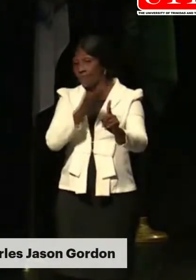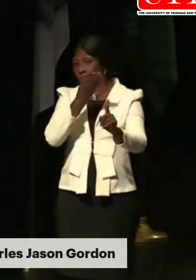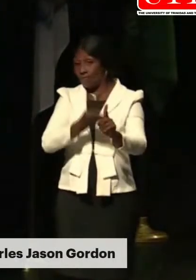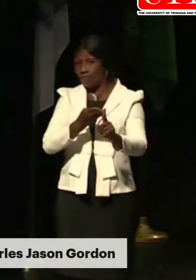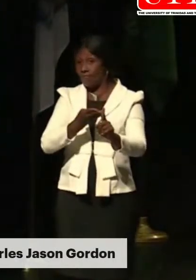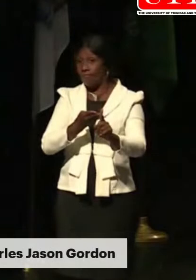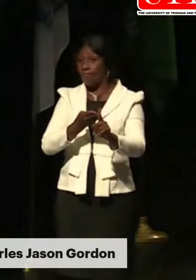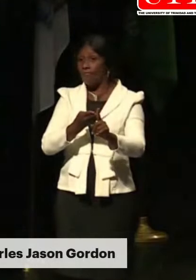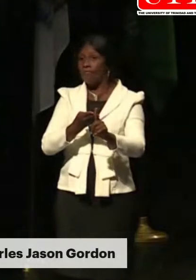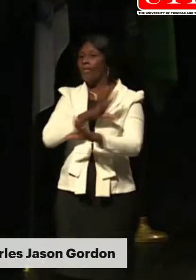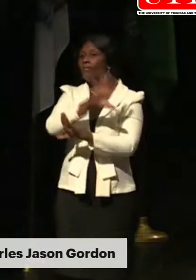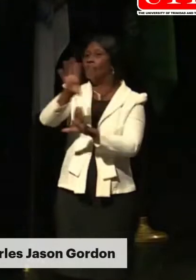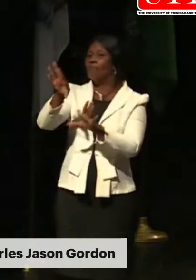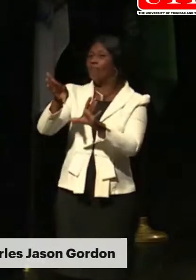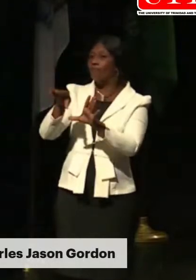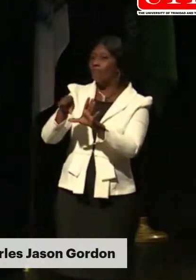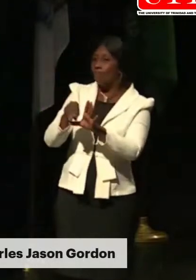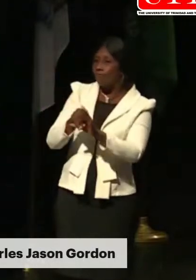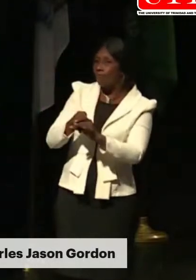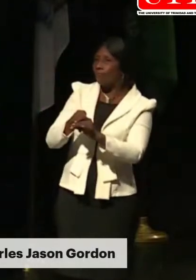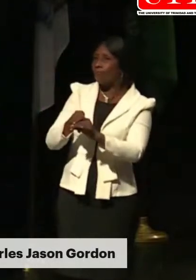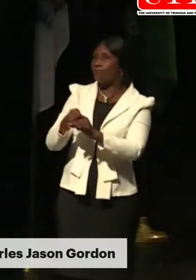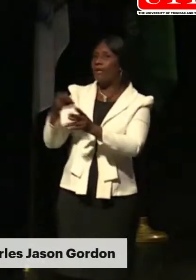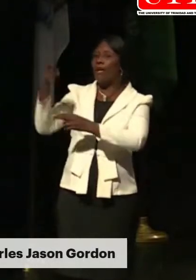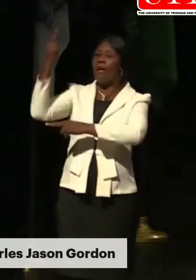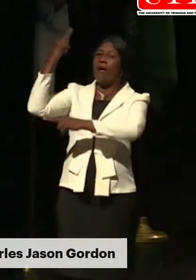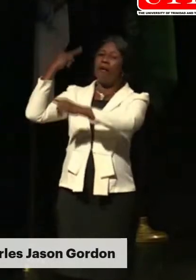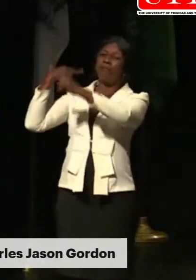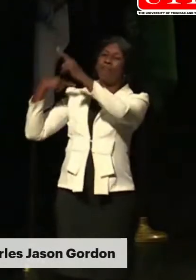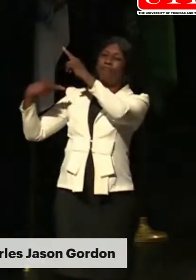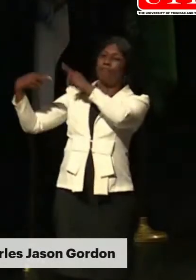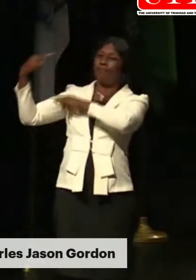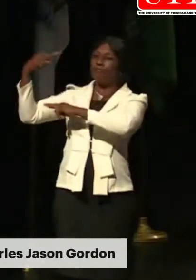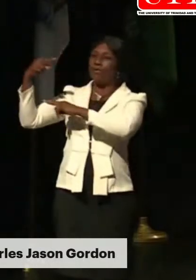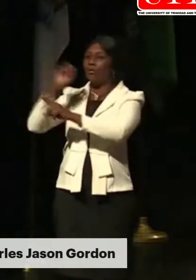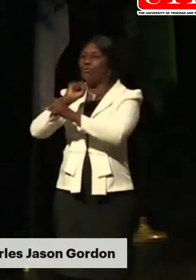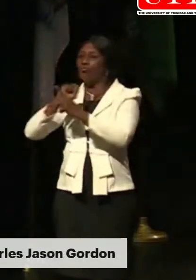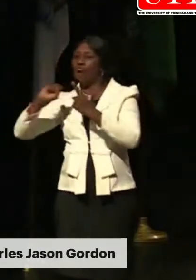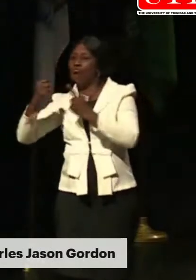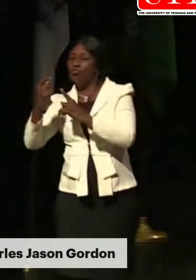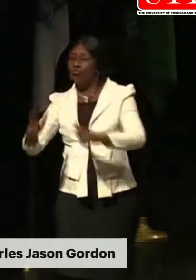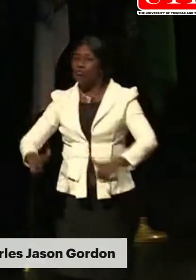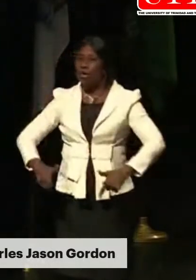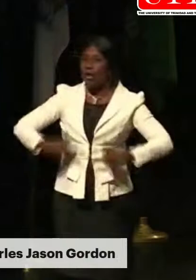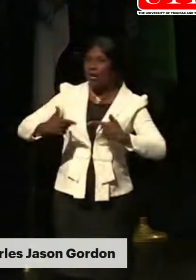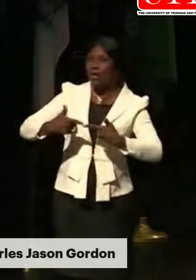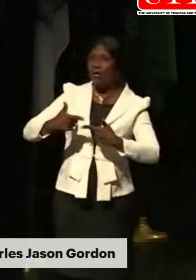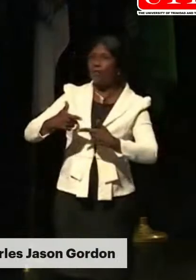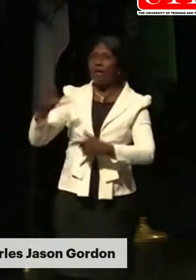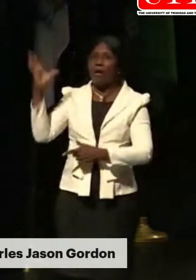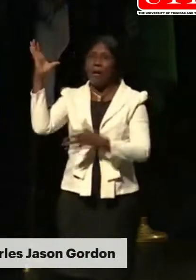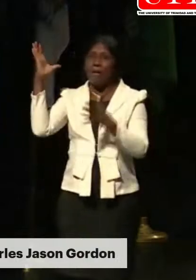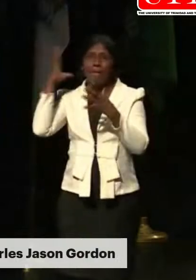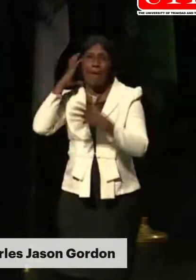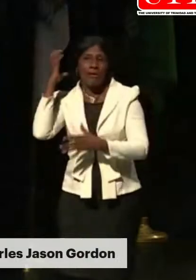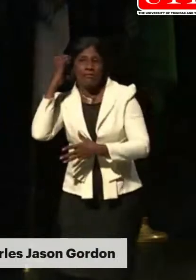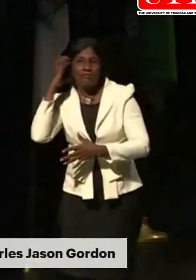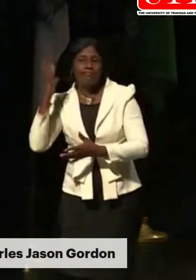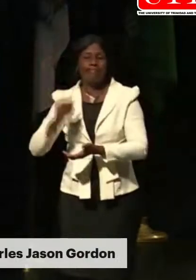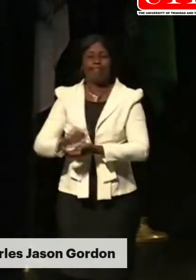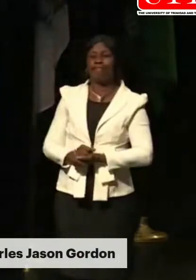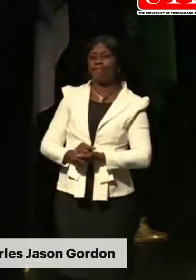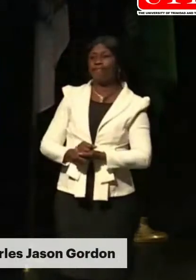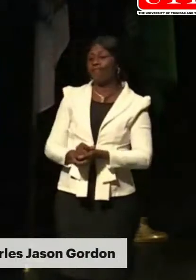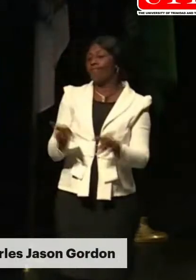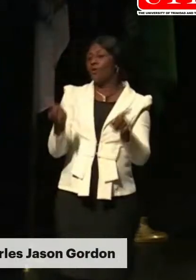theology and has taught Caribbean history, social ethics, media, and Caribbean technology. He was